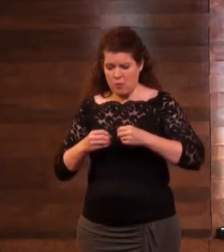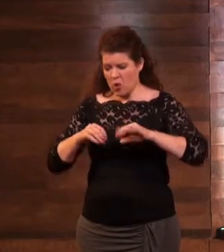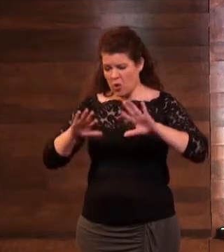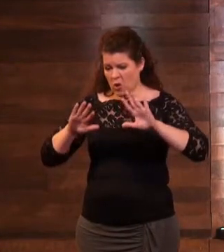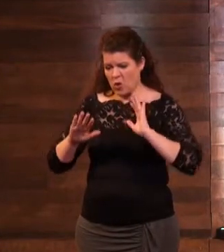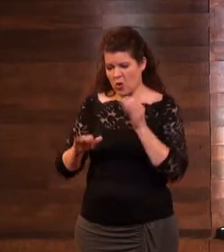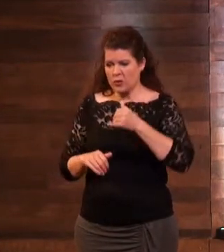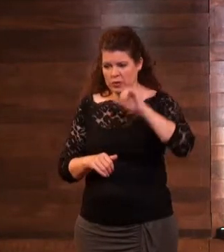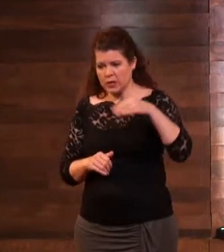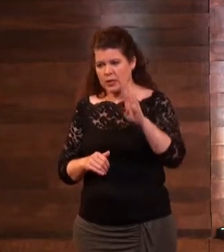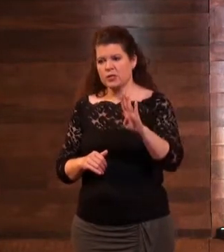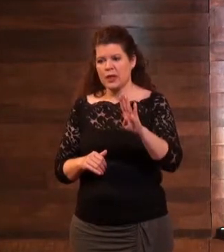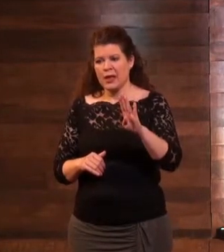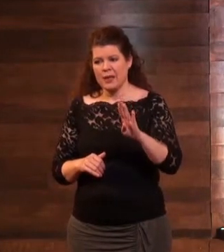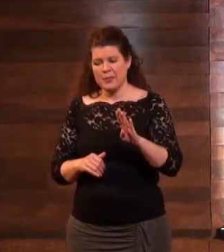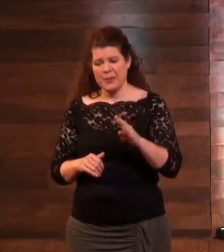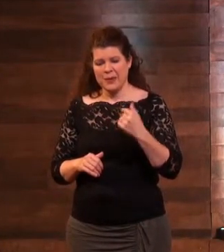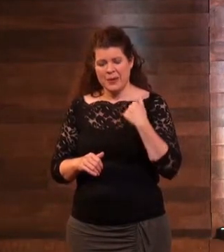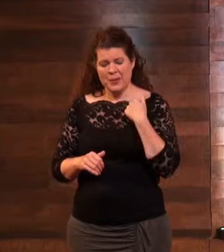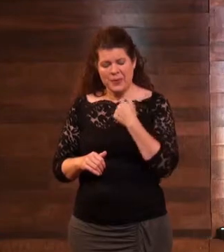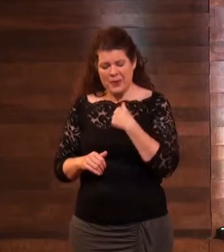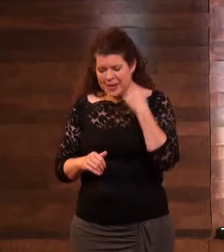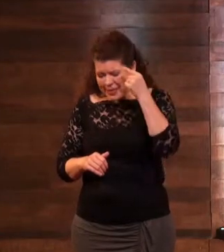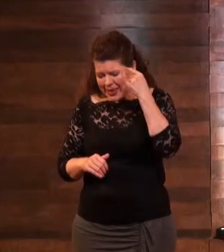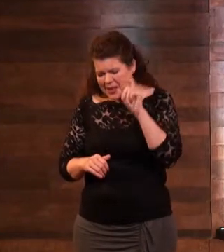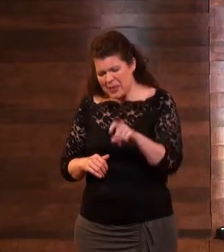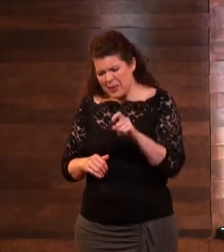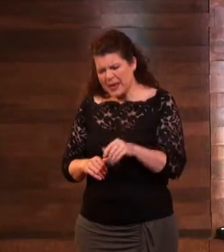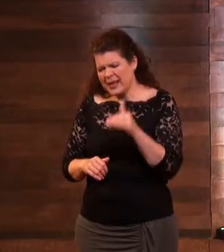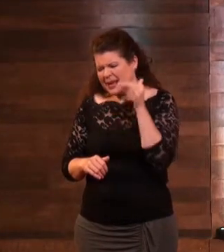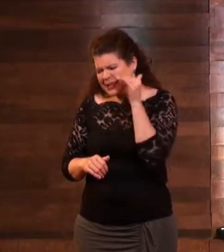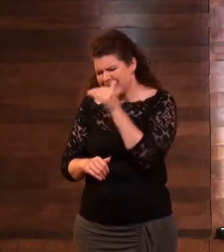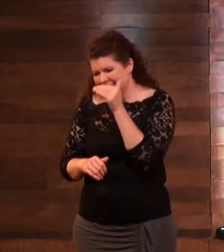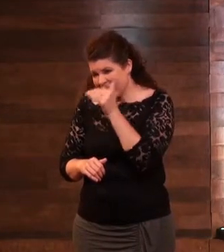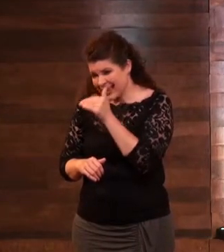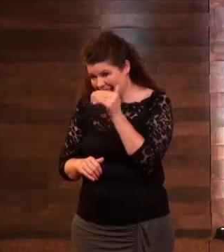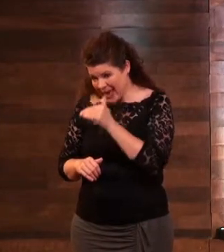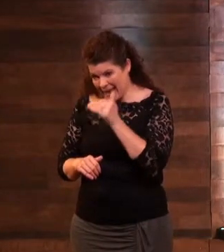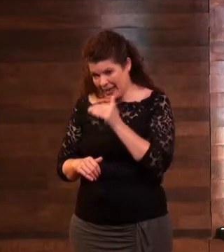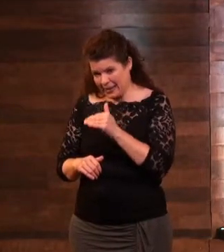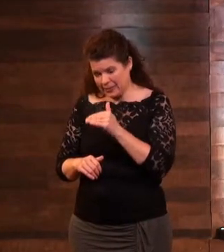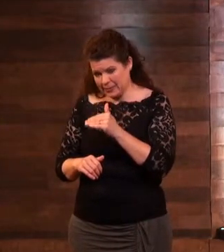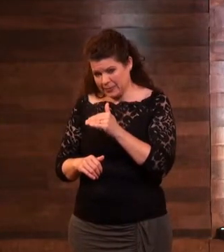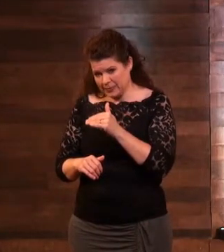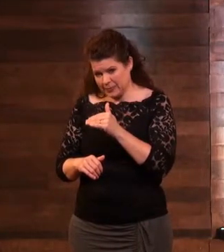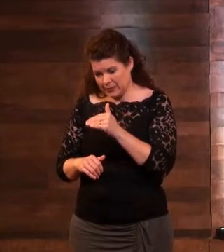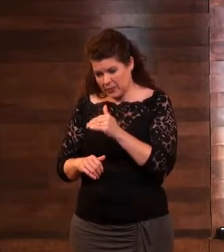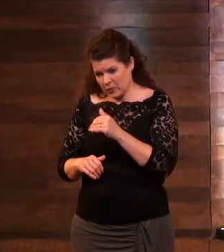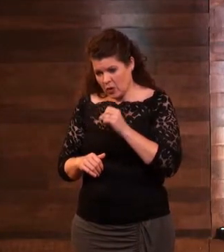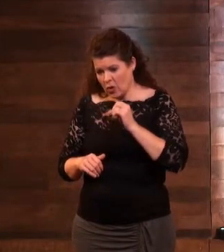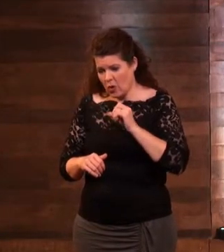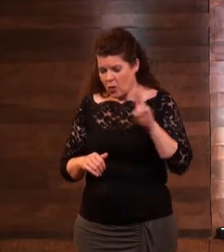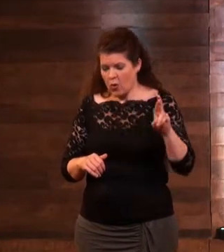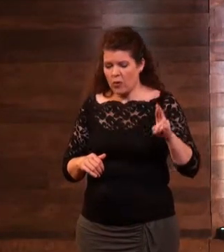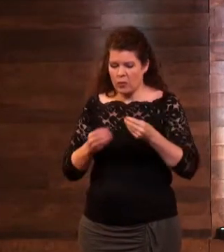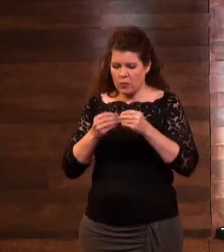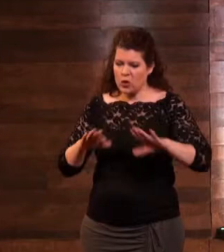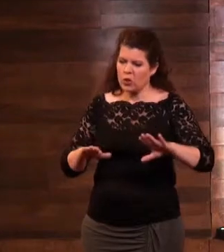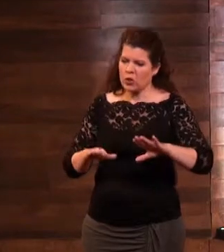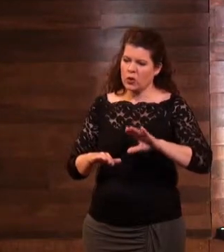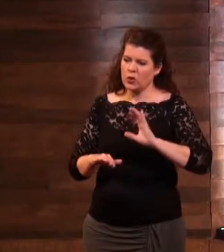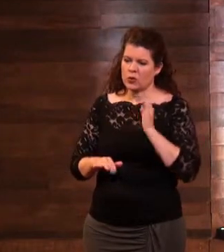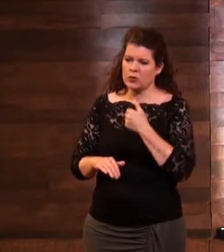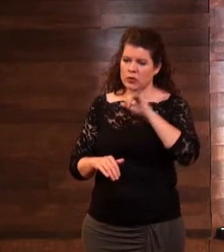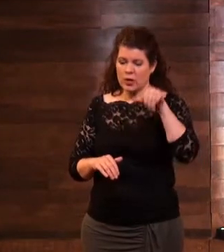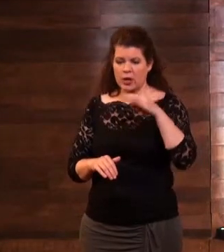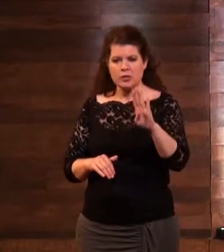change the wording just a little so that it's technically true but really leaves a wrong impression. because there's no other way to perform at